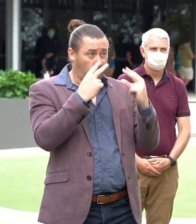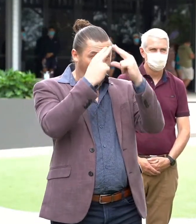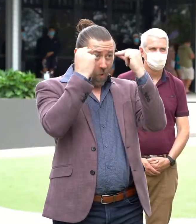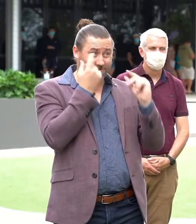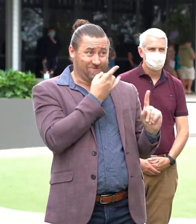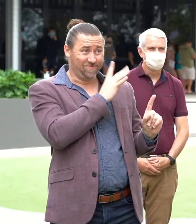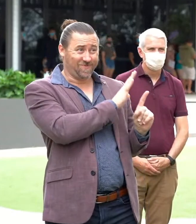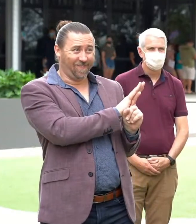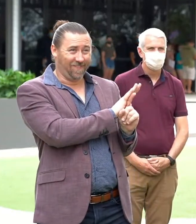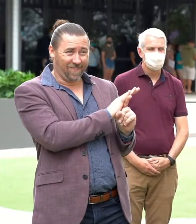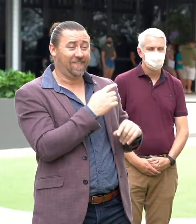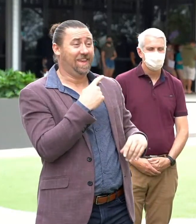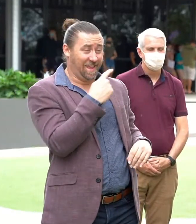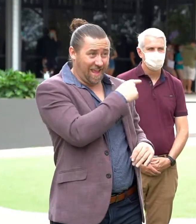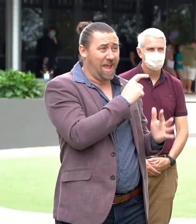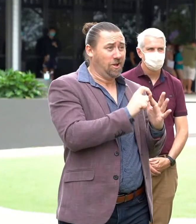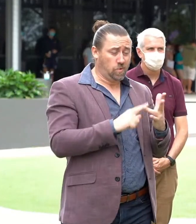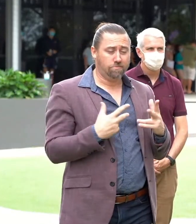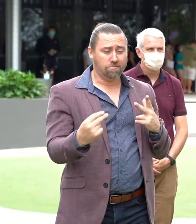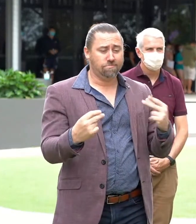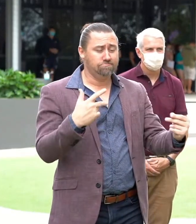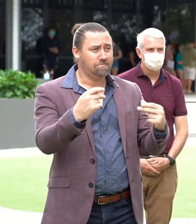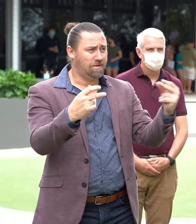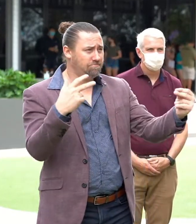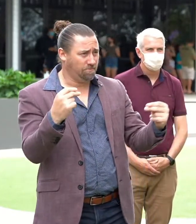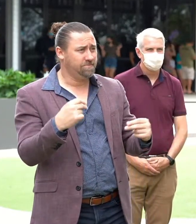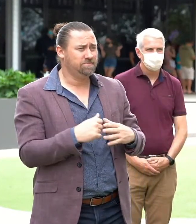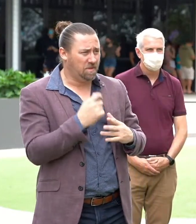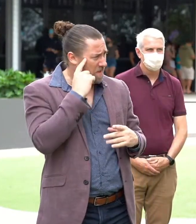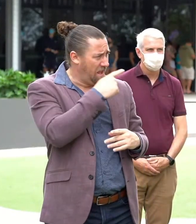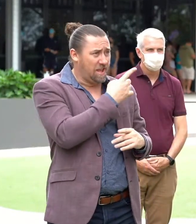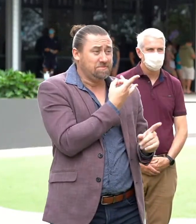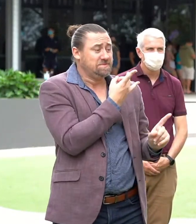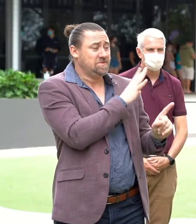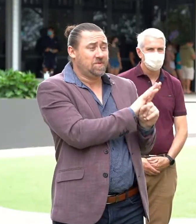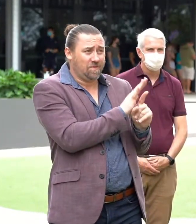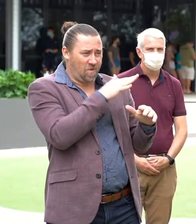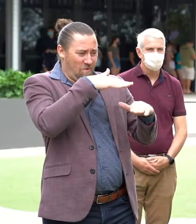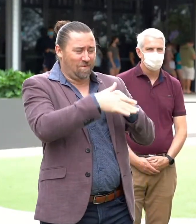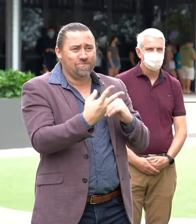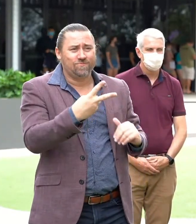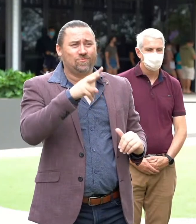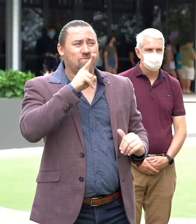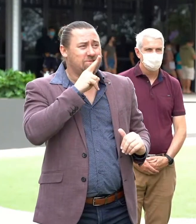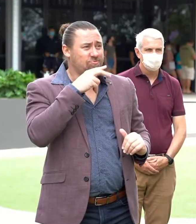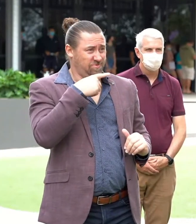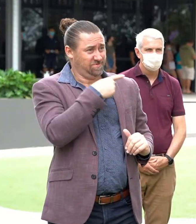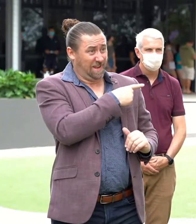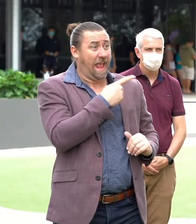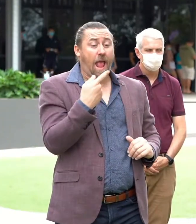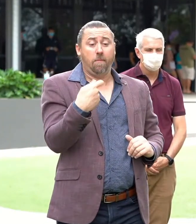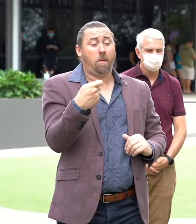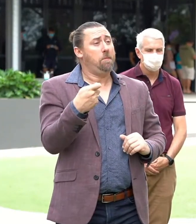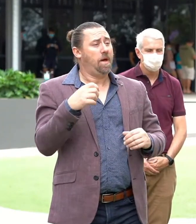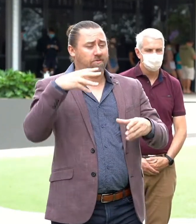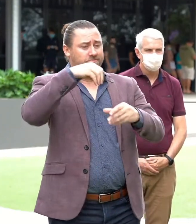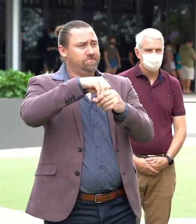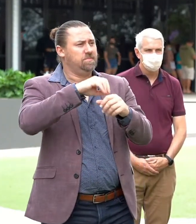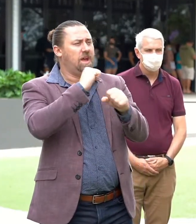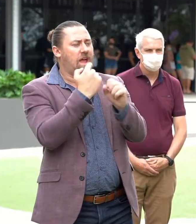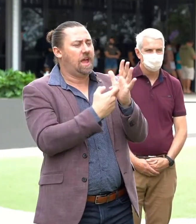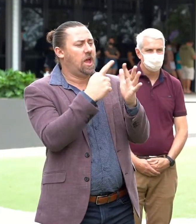been also administering jabs, and I think he's up to over 200 already, so it's great to have member for Greenslopes Joe